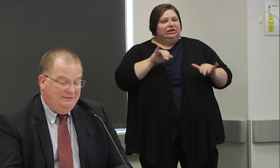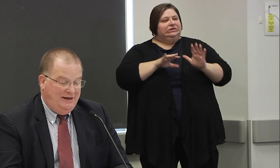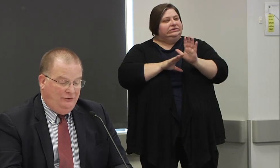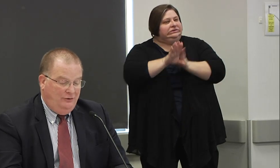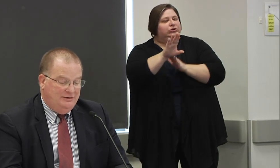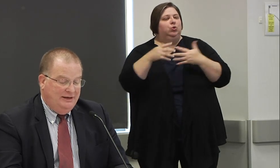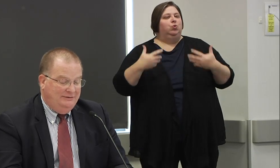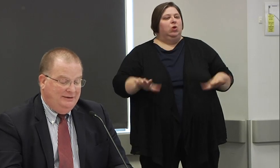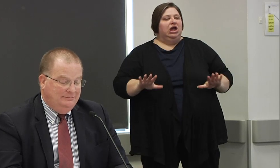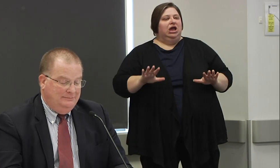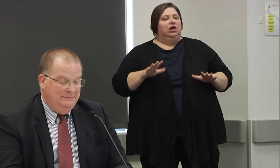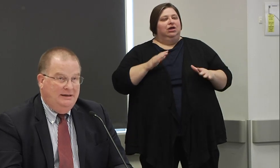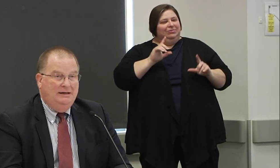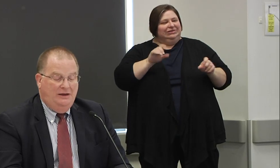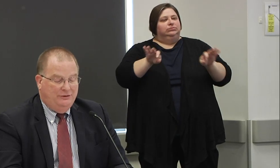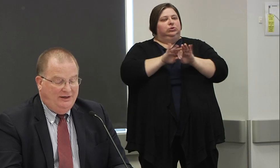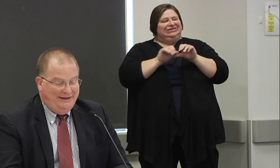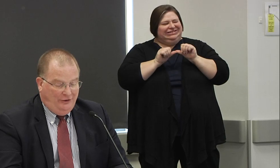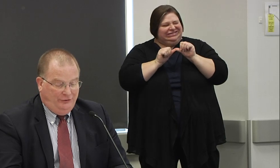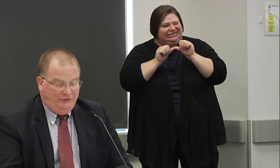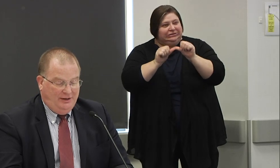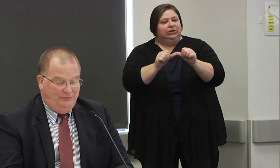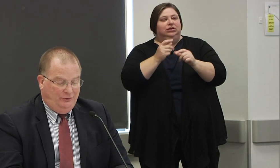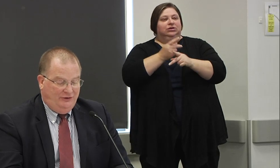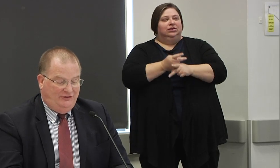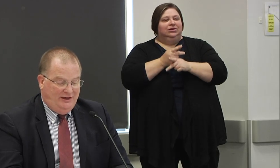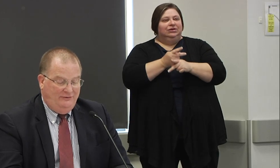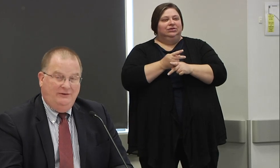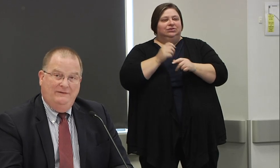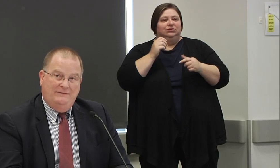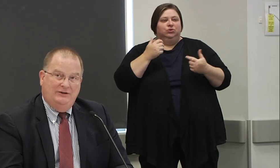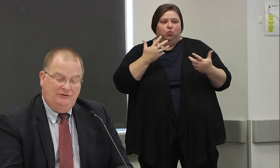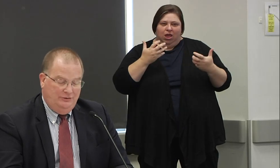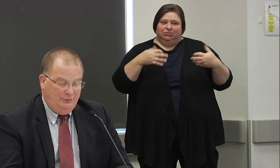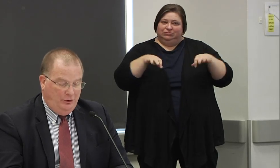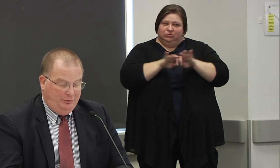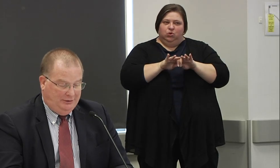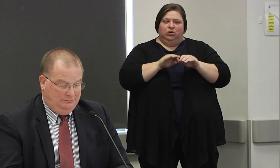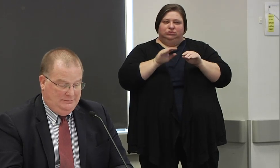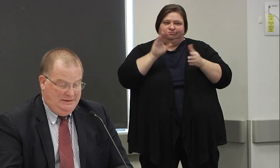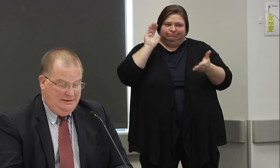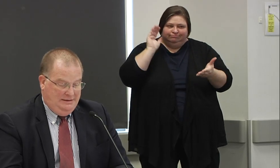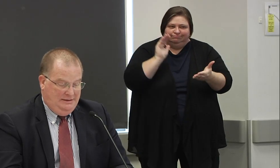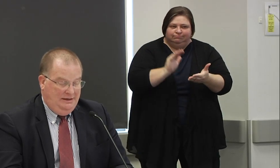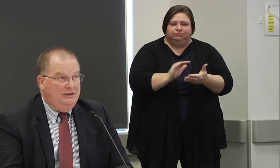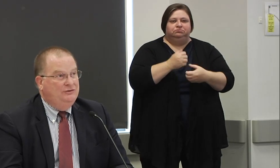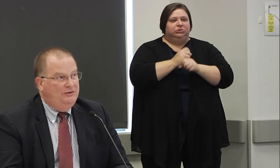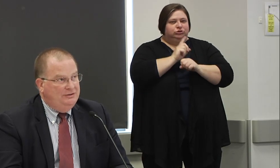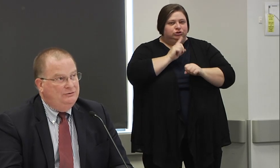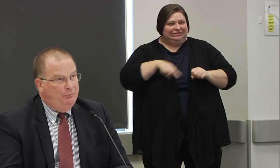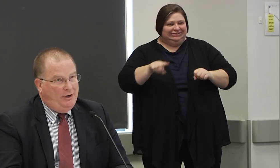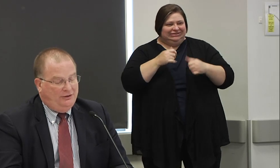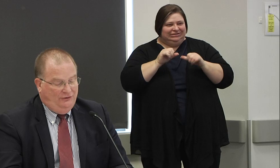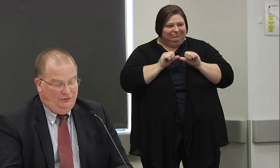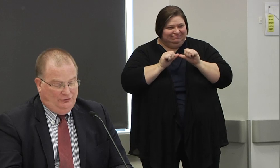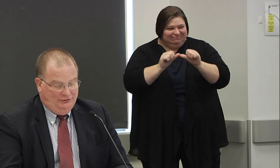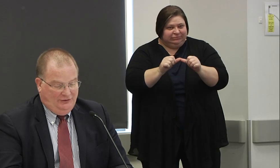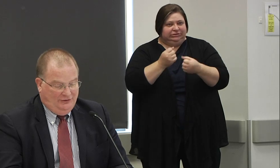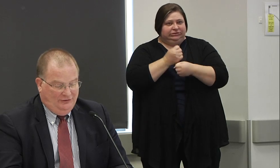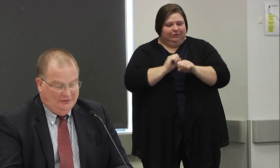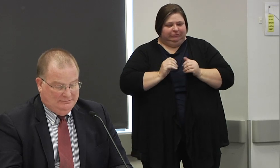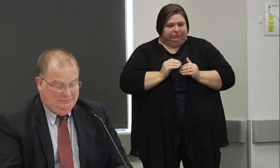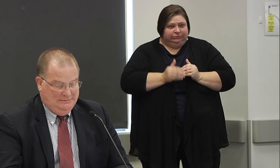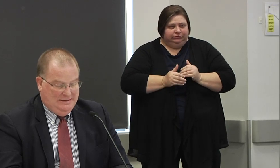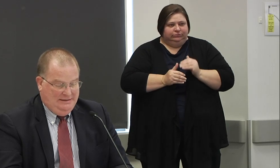contain COVID-19 if we take careful steps toward a safe, phased-in reopening, continue to practice social